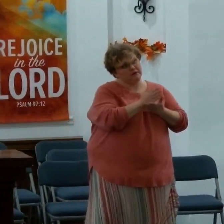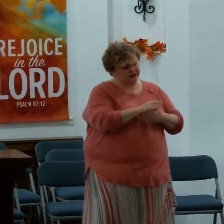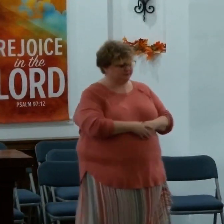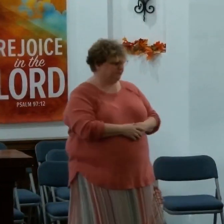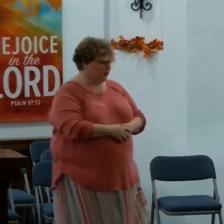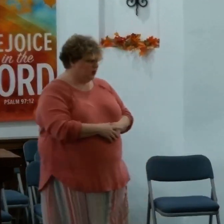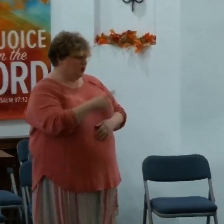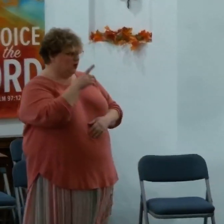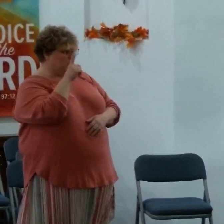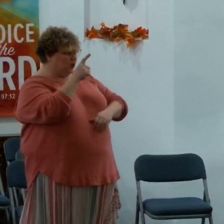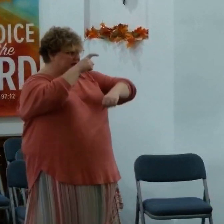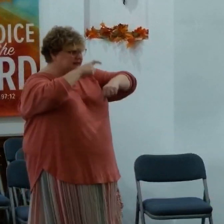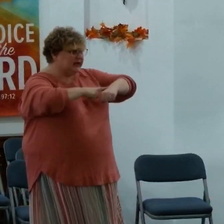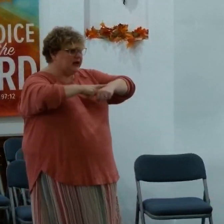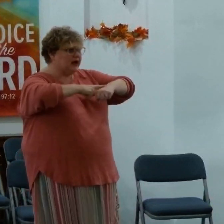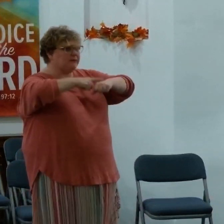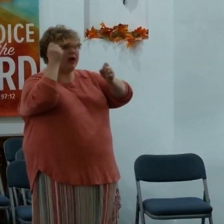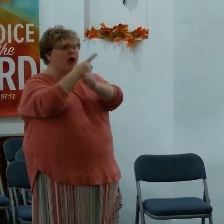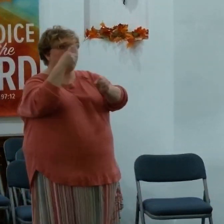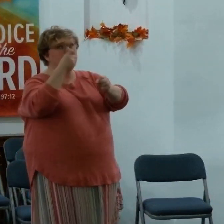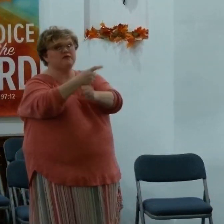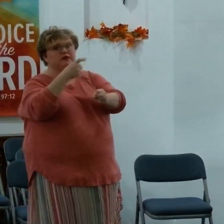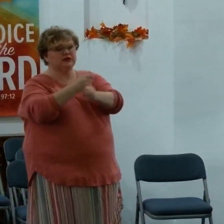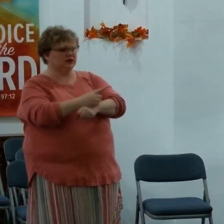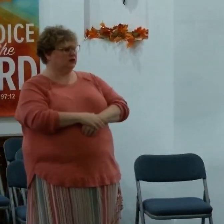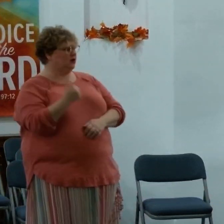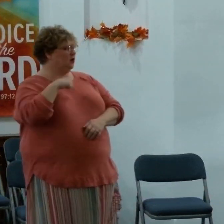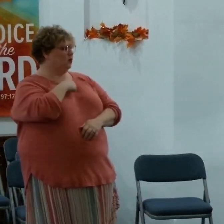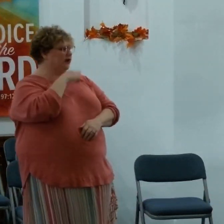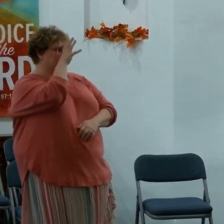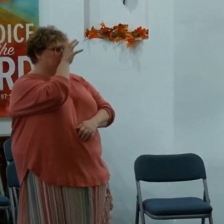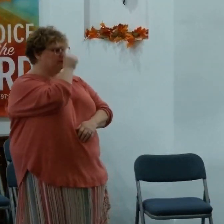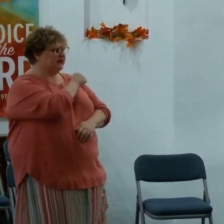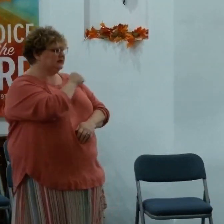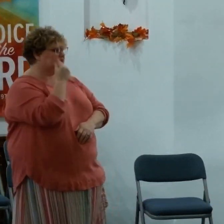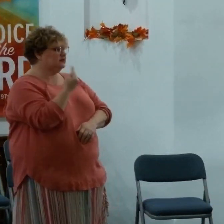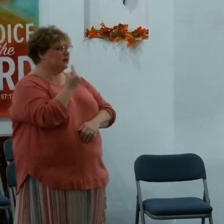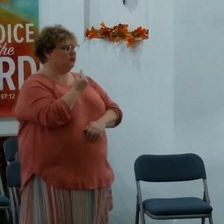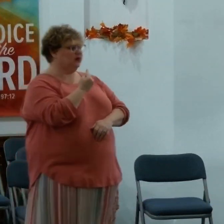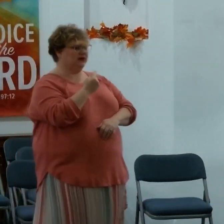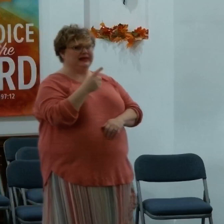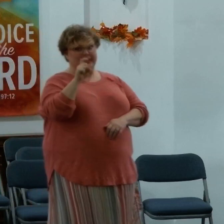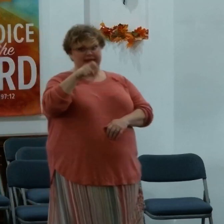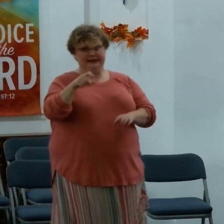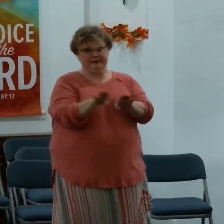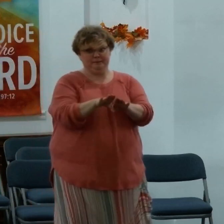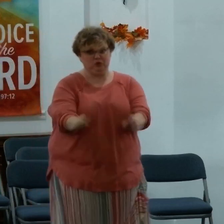All right. One time a year, once a year, every year, we're missing somebody. We got to give him time to get his boots on. He's not gonna come.